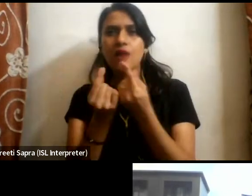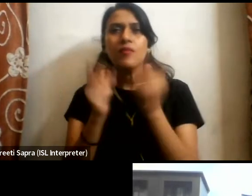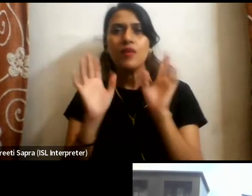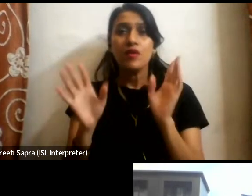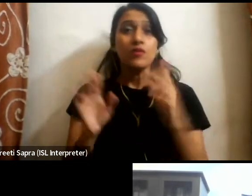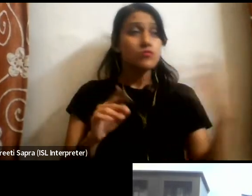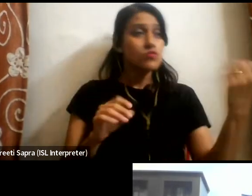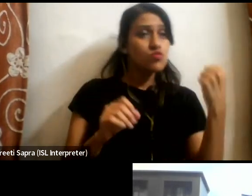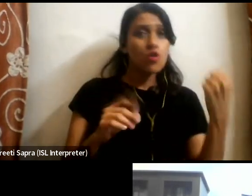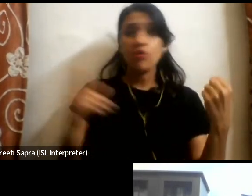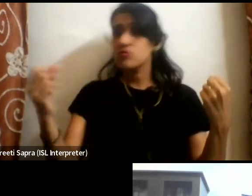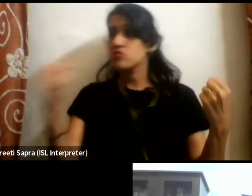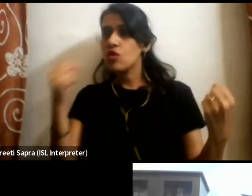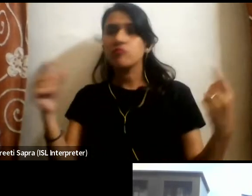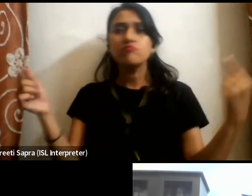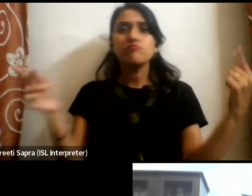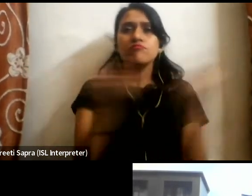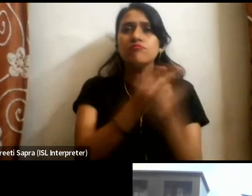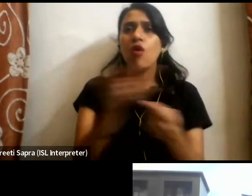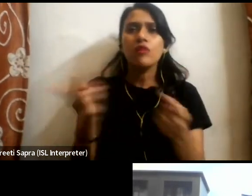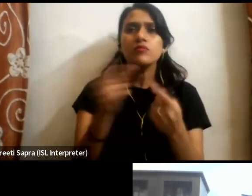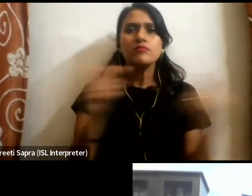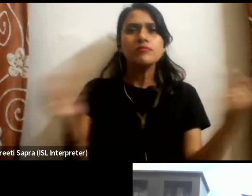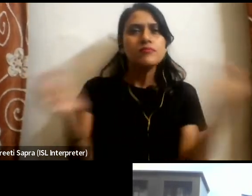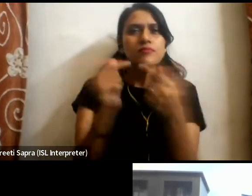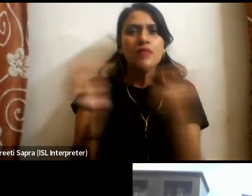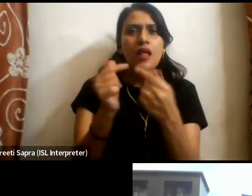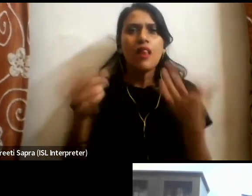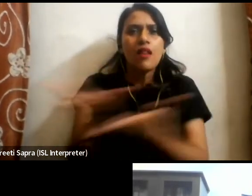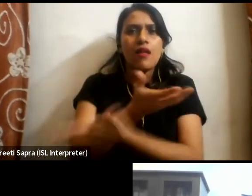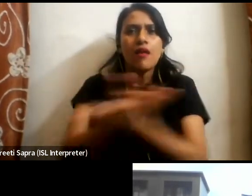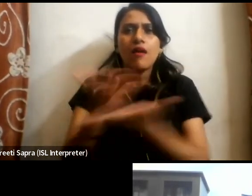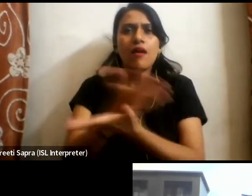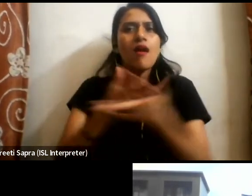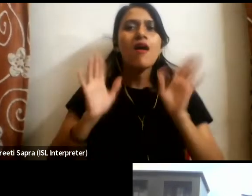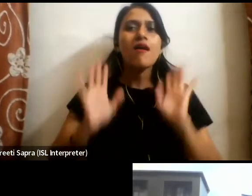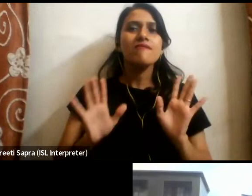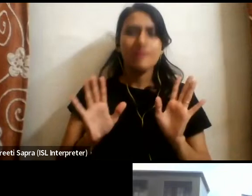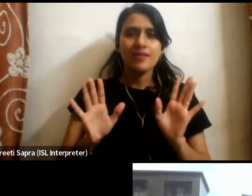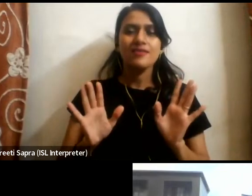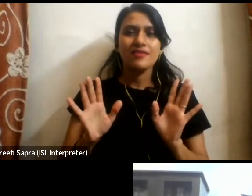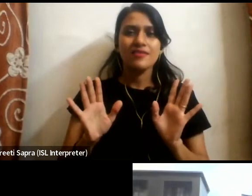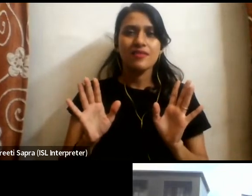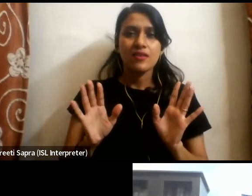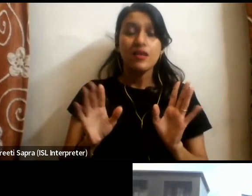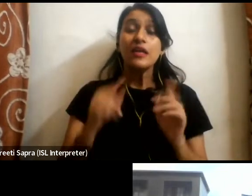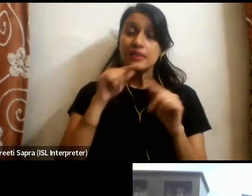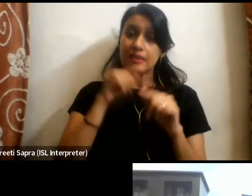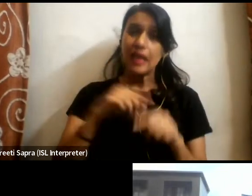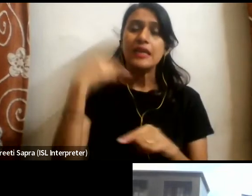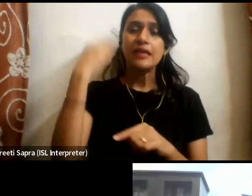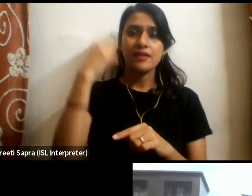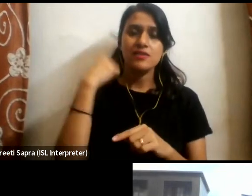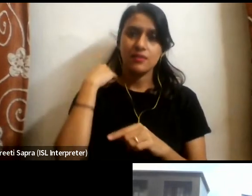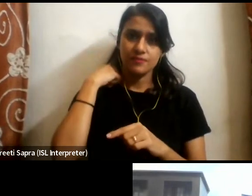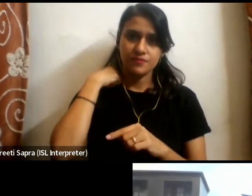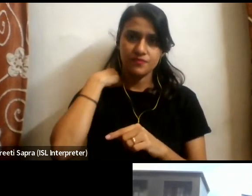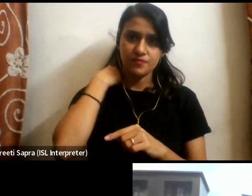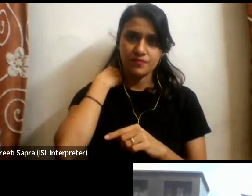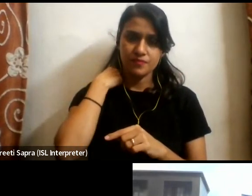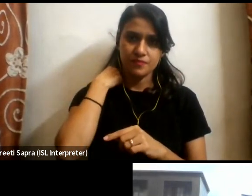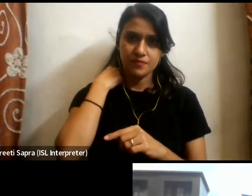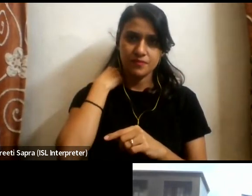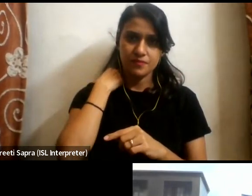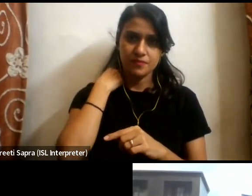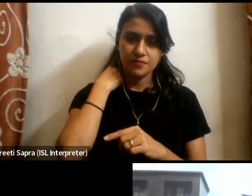to every dispute. So having said that, for that reason, the use of something